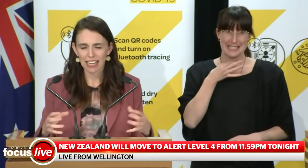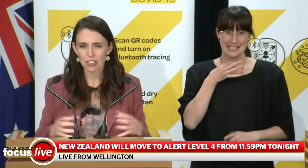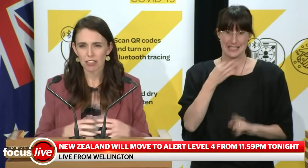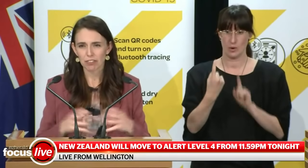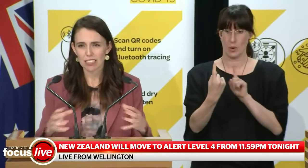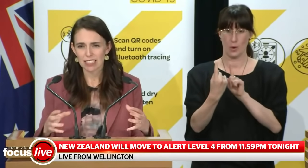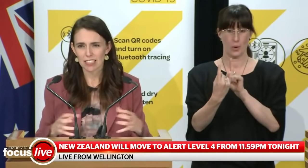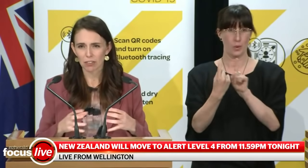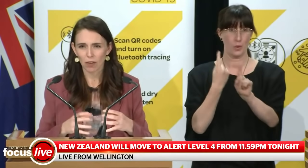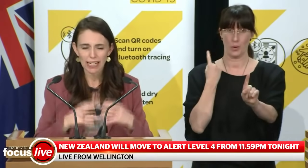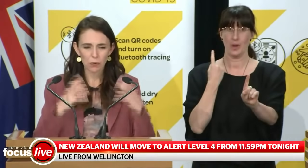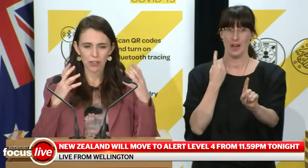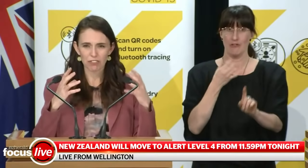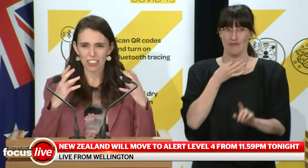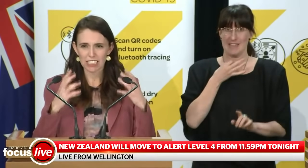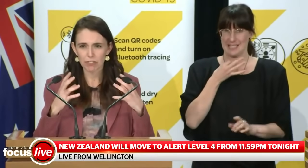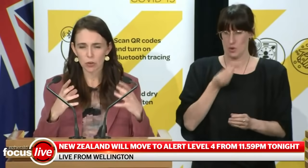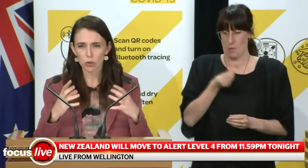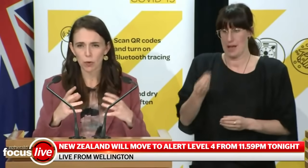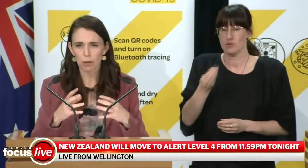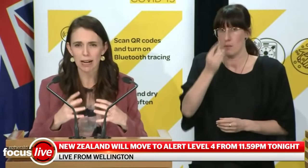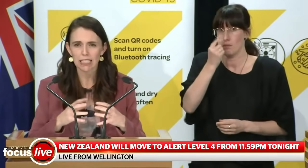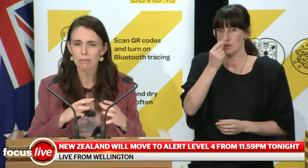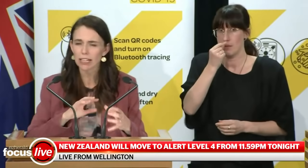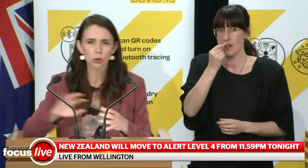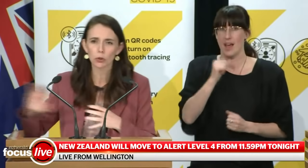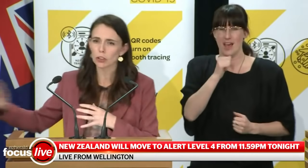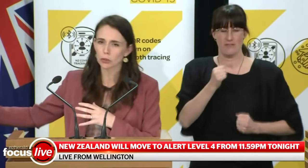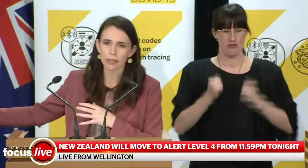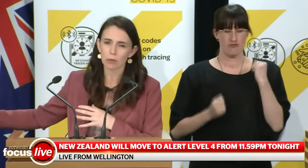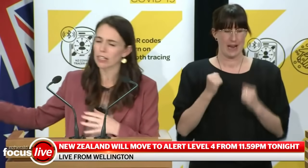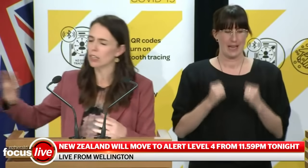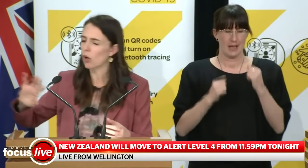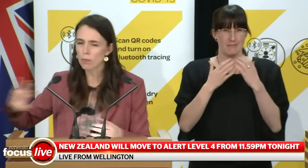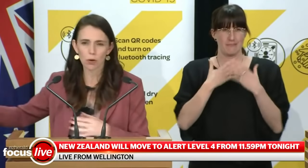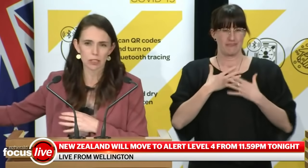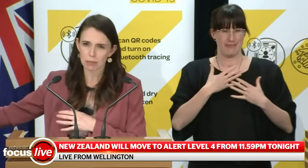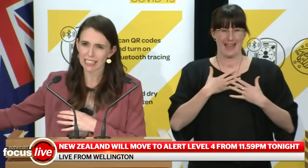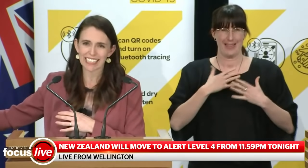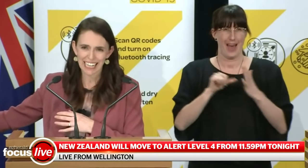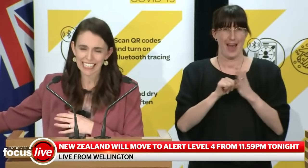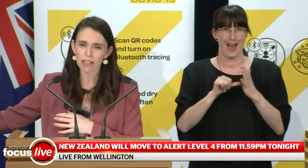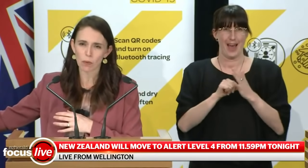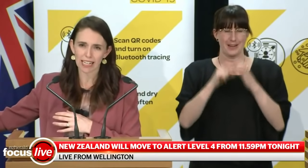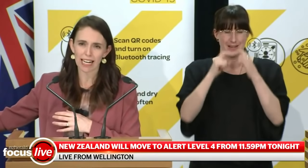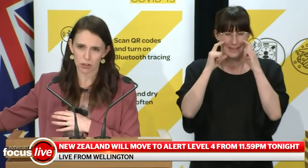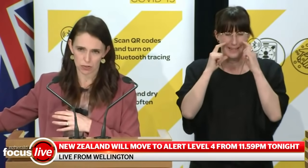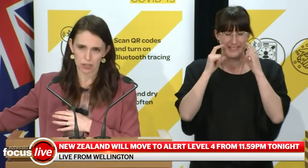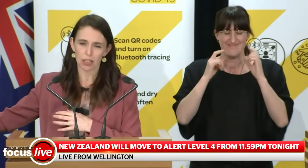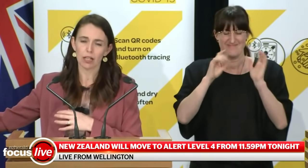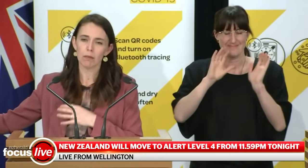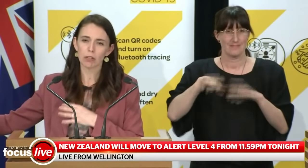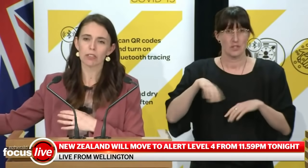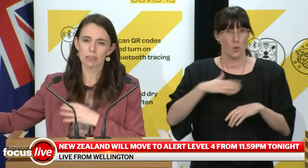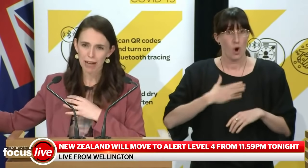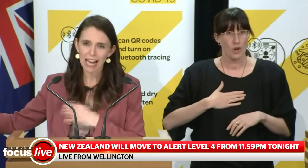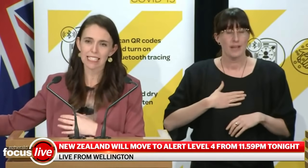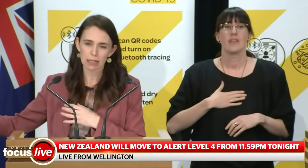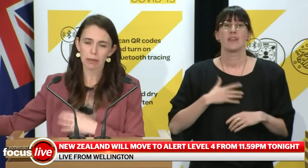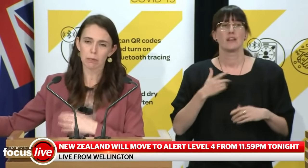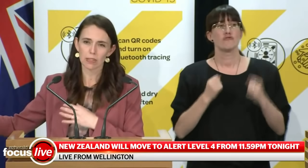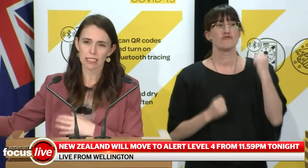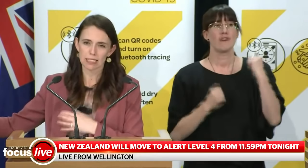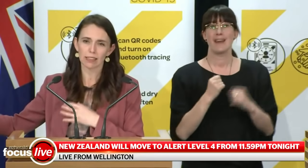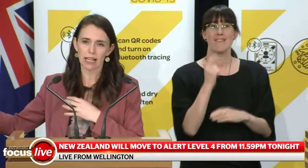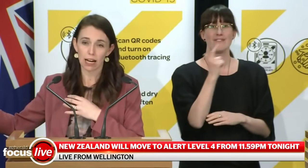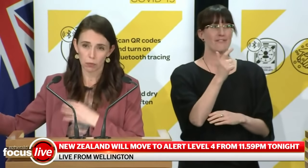to be engaging, for instance, in running where it's very difficult to wear a mask, make sure you are doing it in no proximity to anyone else, because